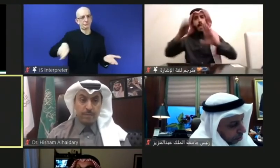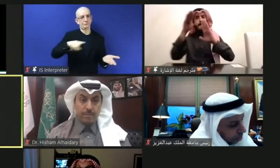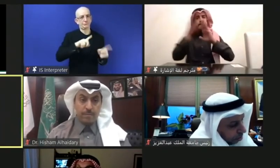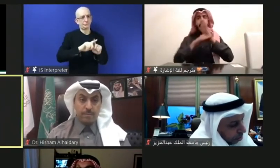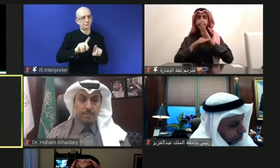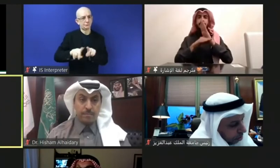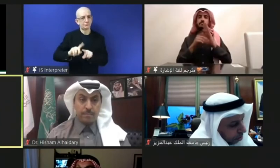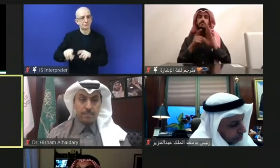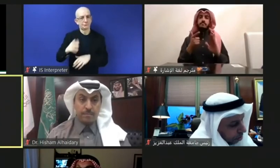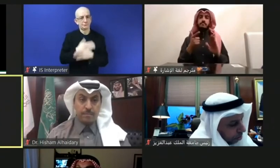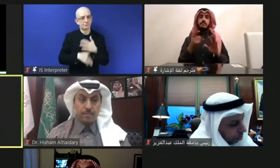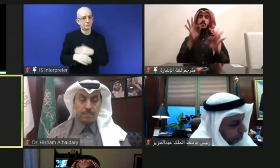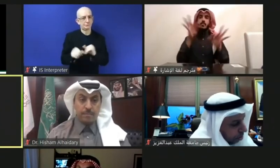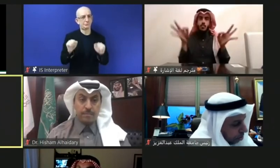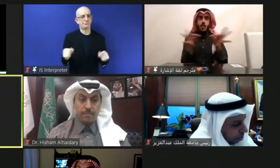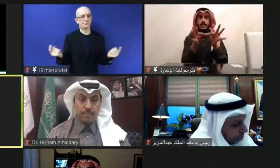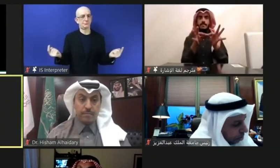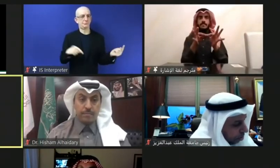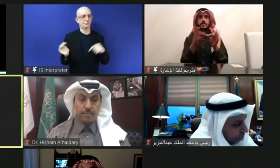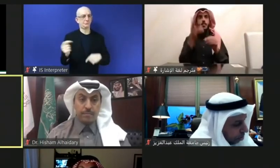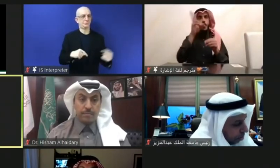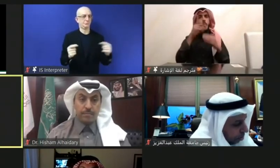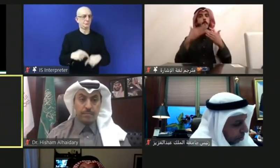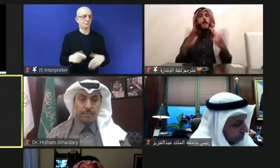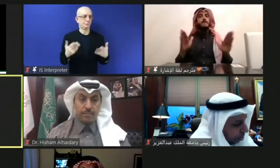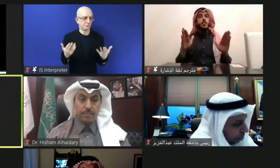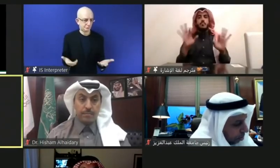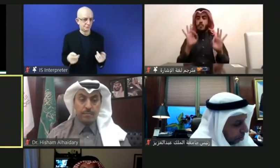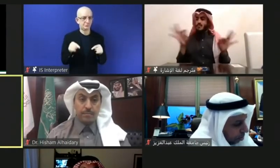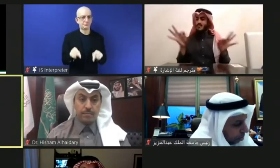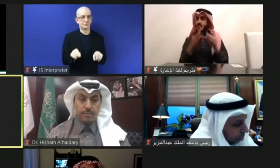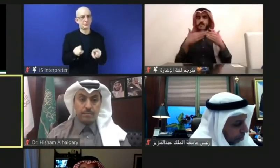be suitable actually and accessible by those different people with